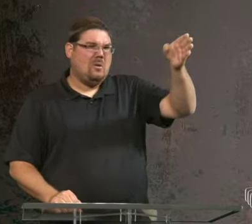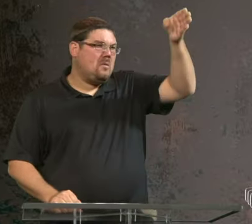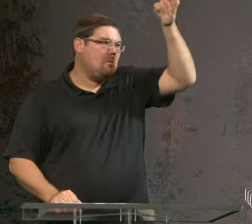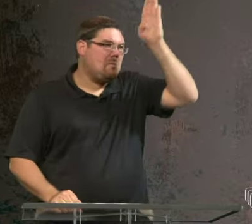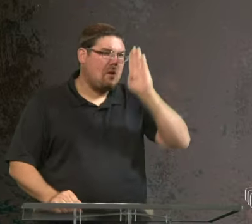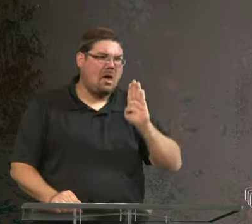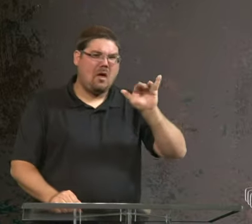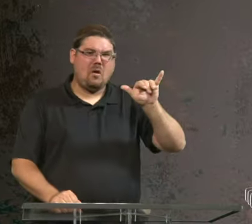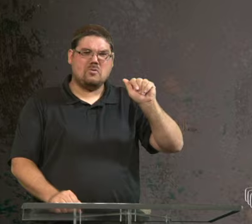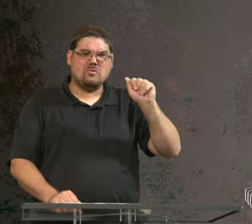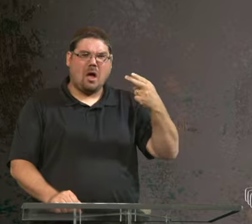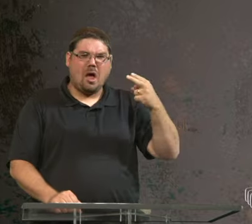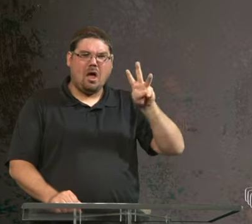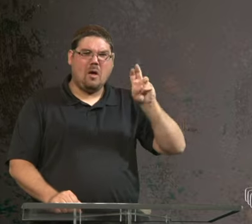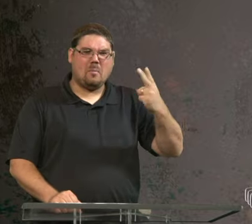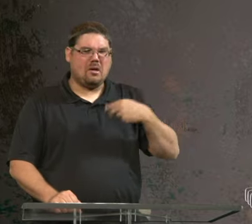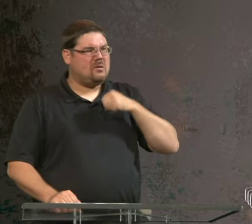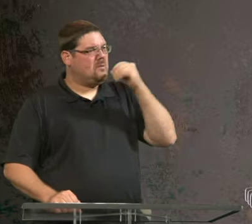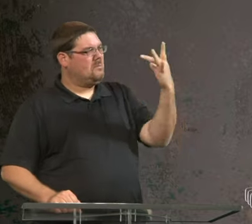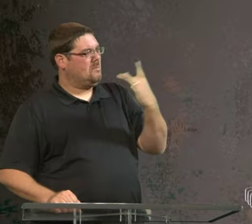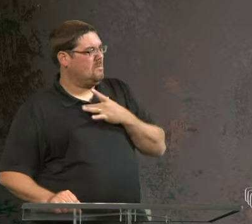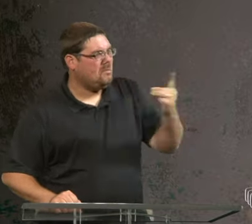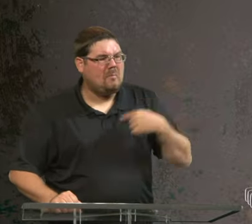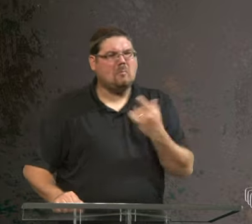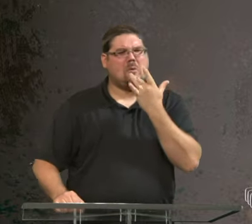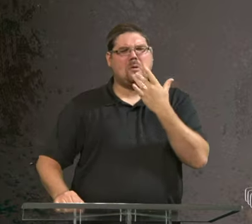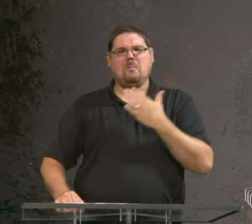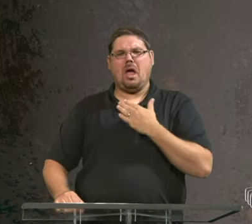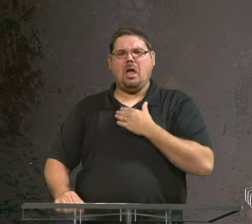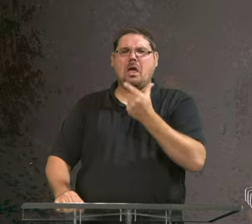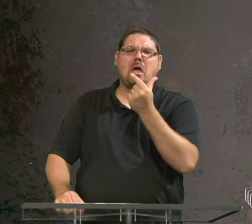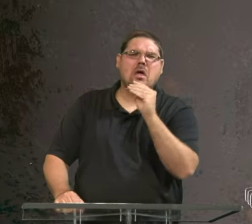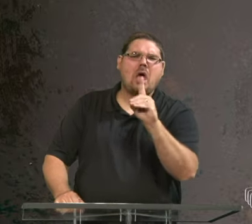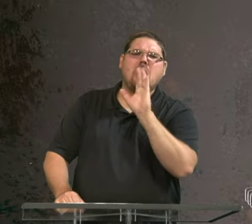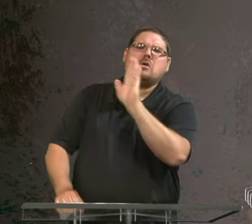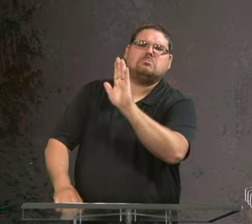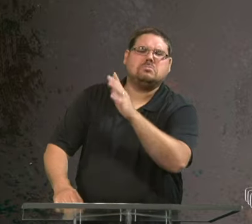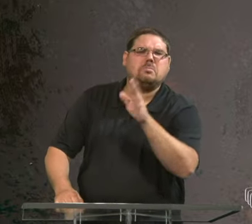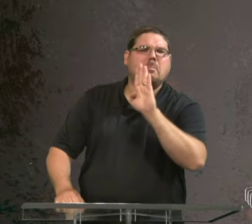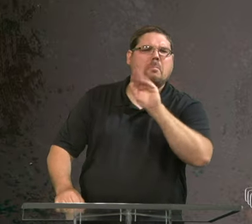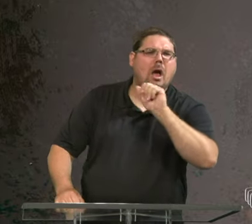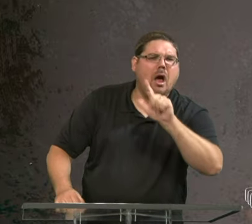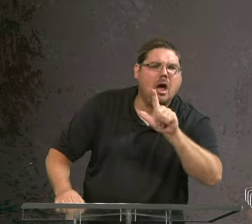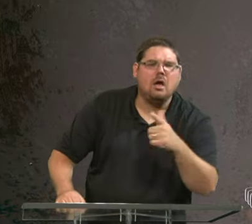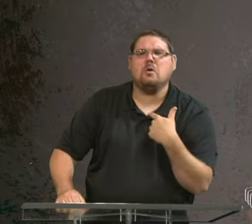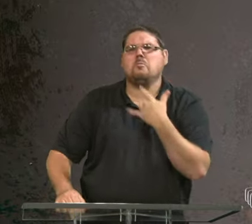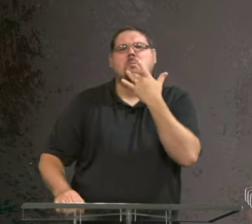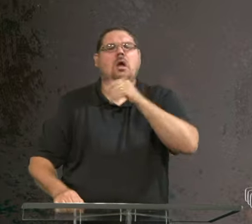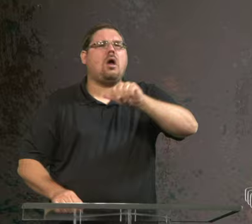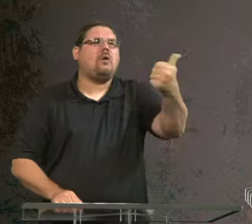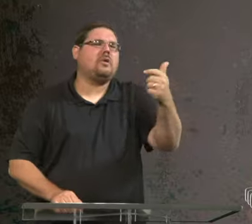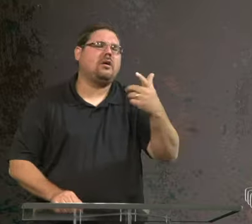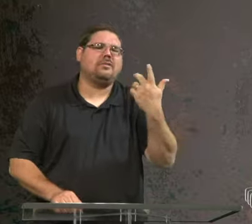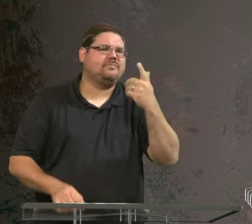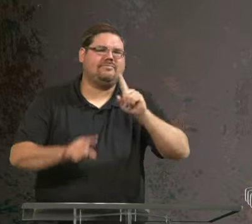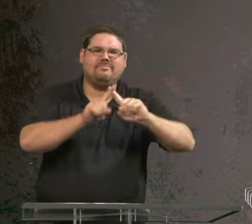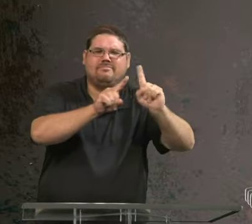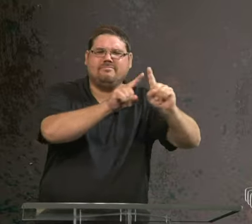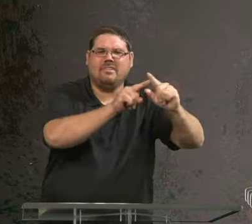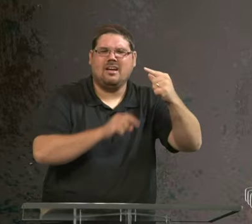happy? One would say, well, you worship the God Yahweh, but I prefer the God Baal. And all these women who